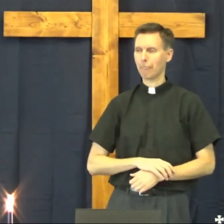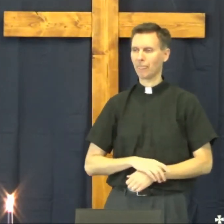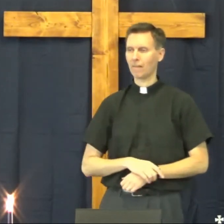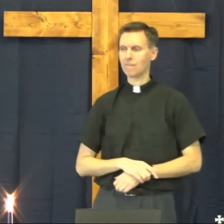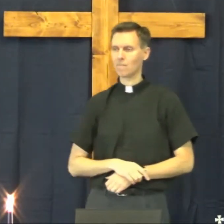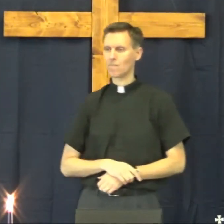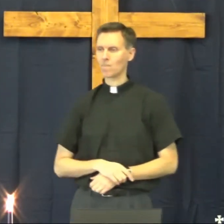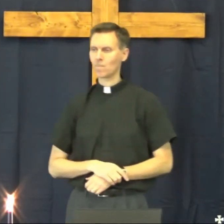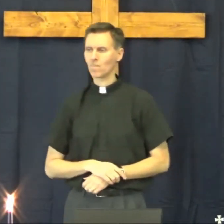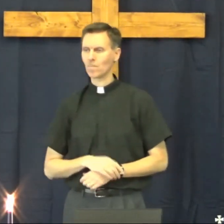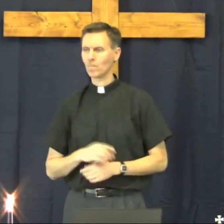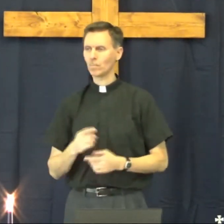What kind of